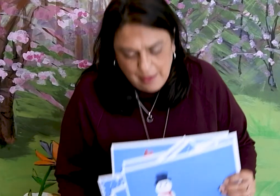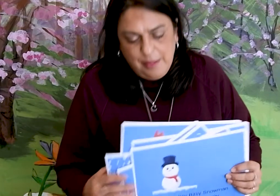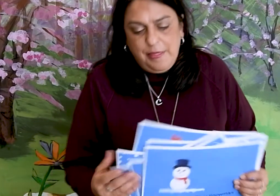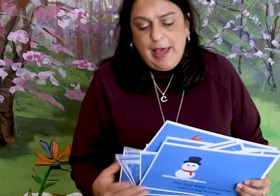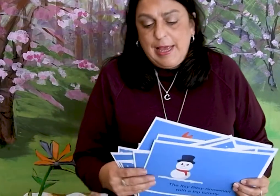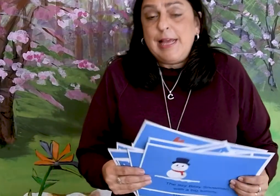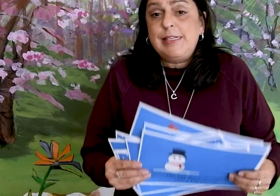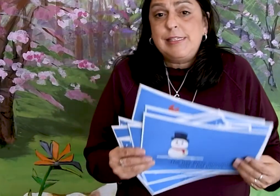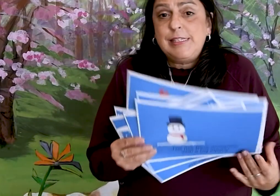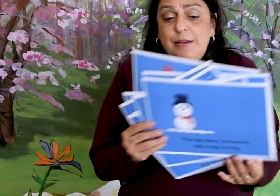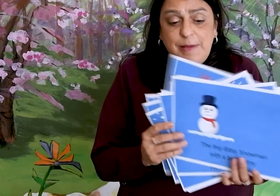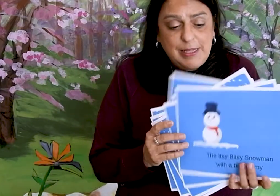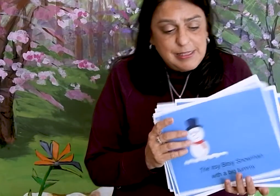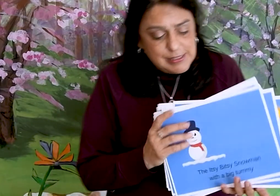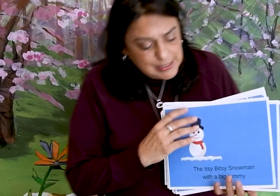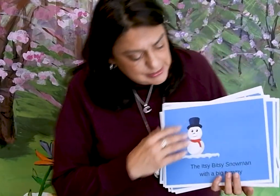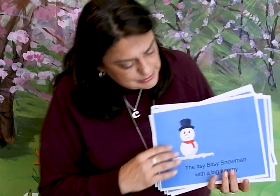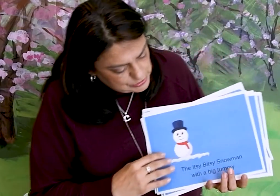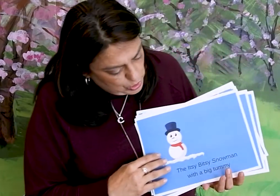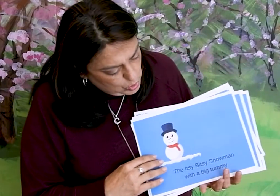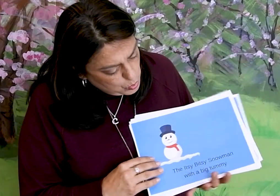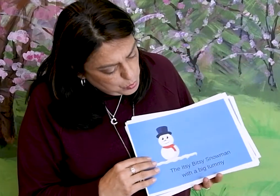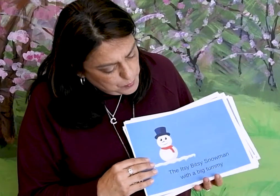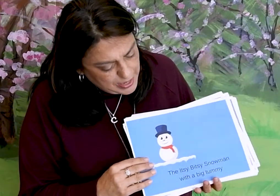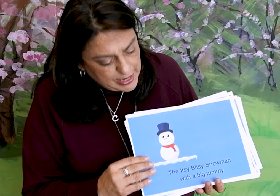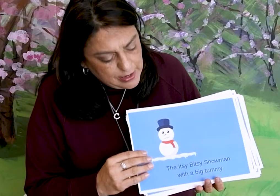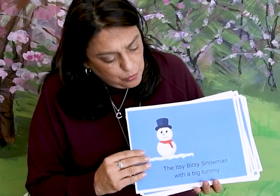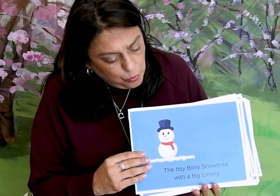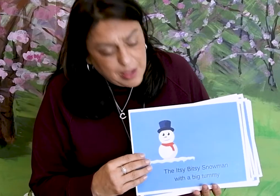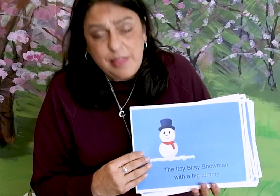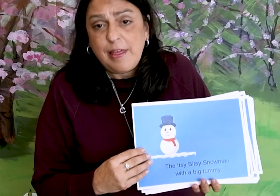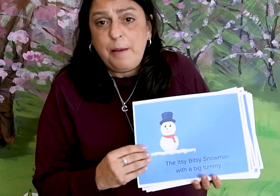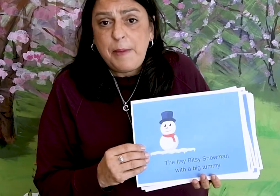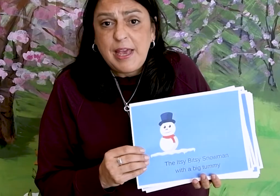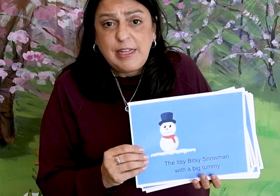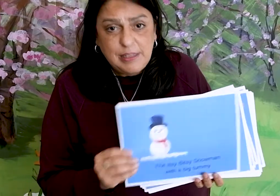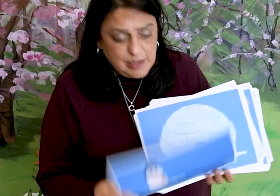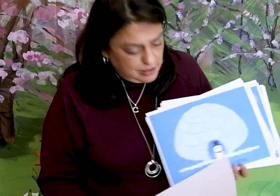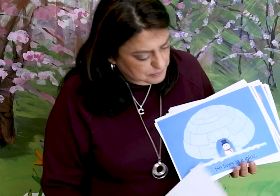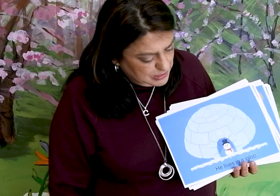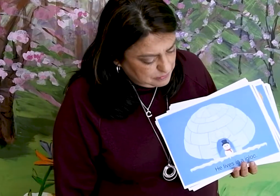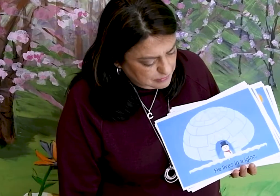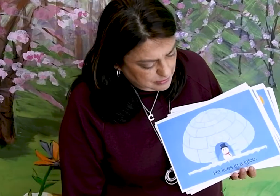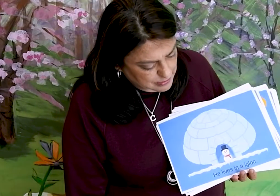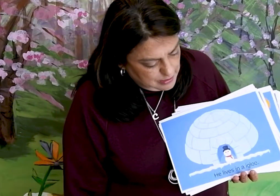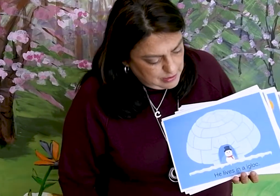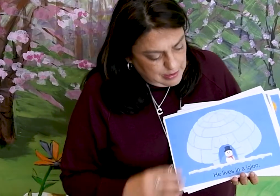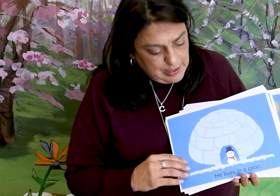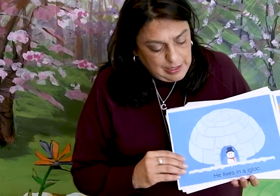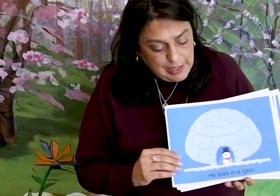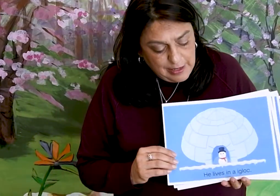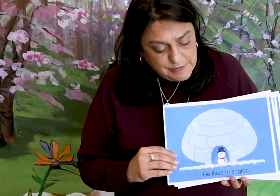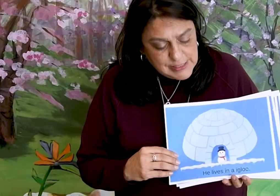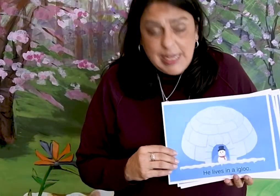The Itsy Bitsy Snowman with a big tummy. He lives in